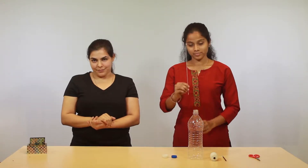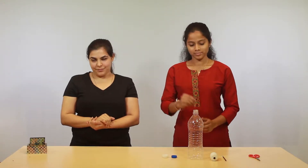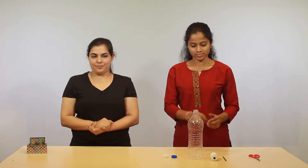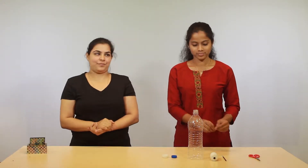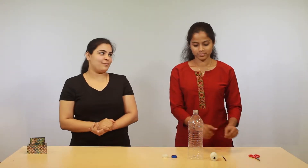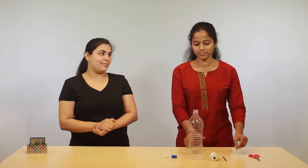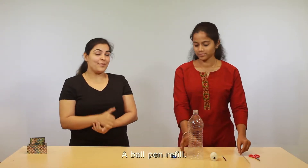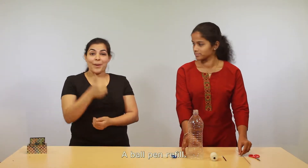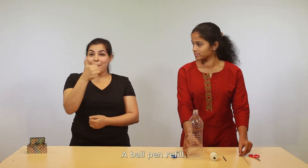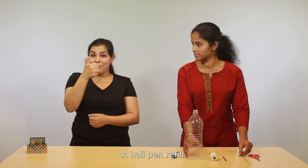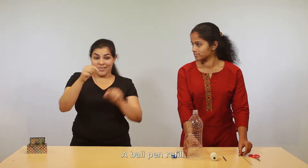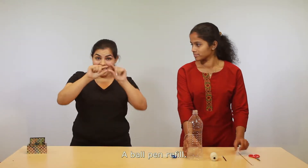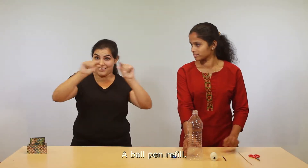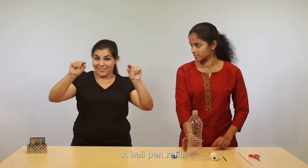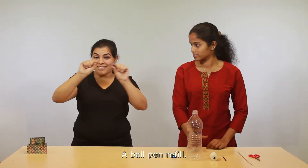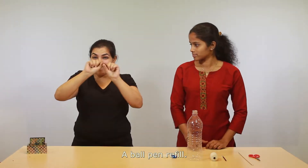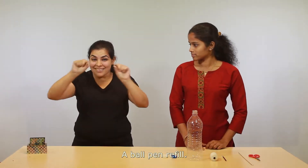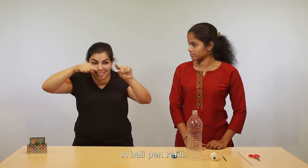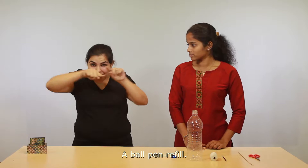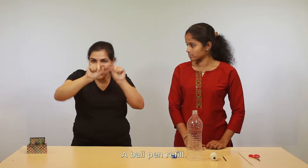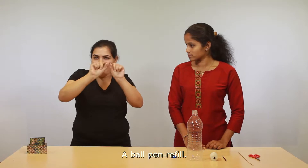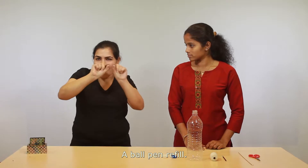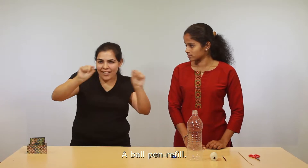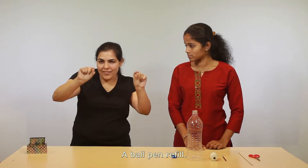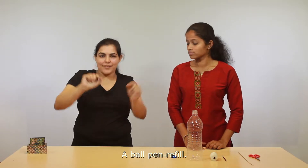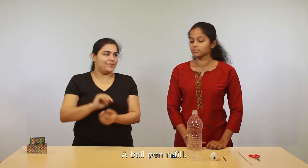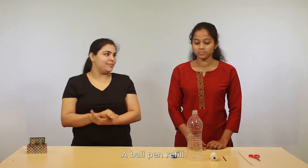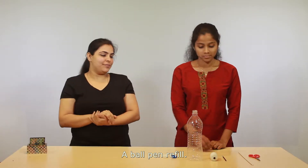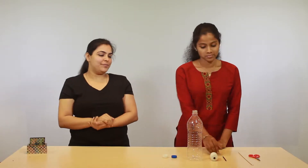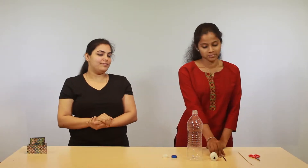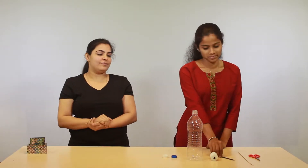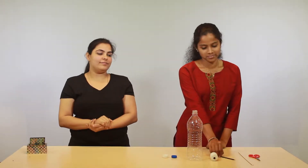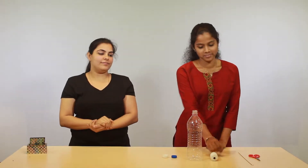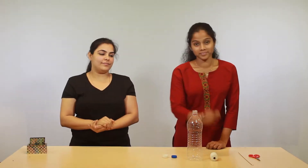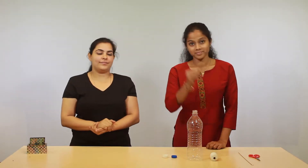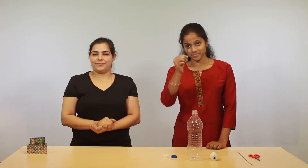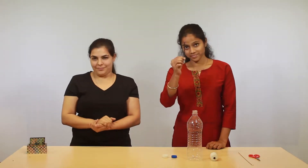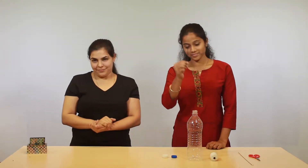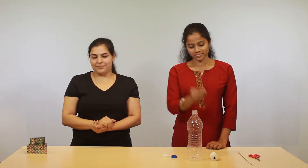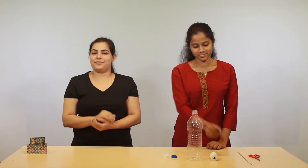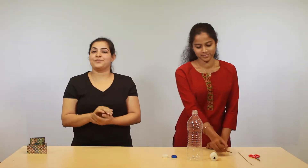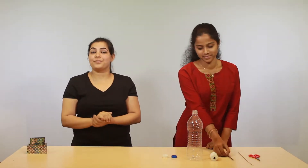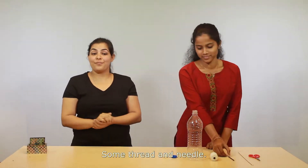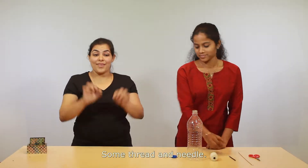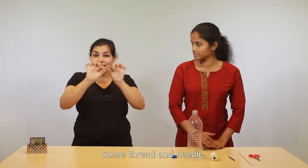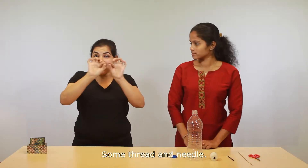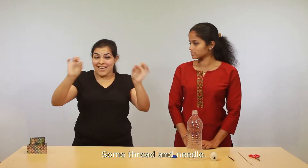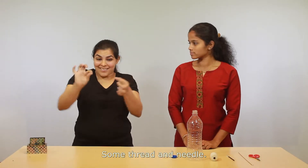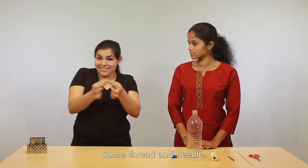as well a ball pen refill okay here's a ball pen refill some thread